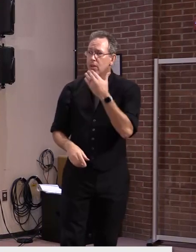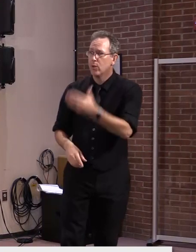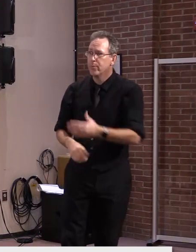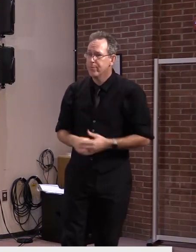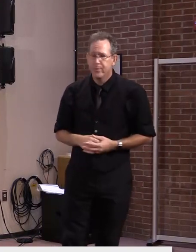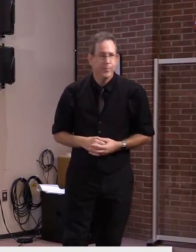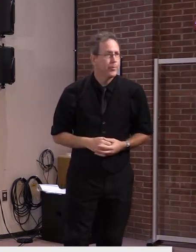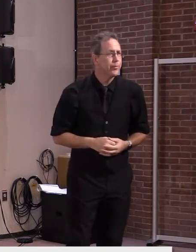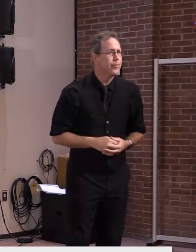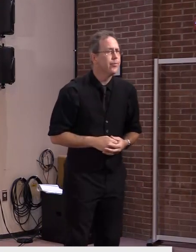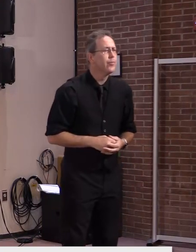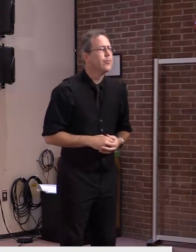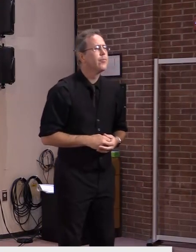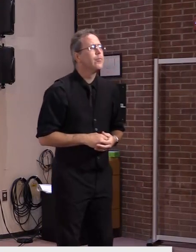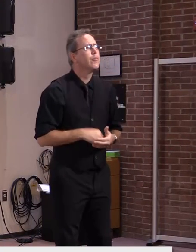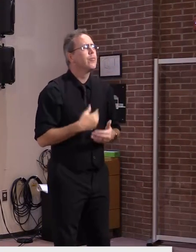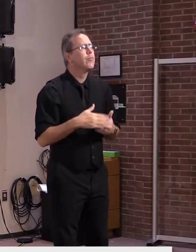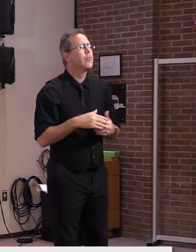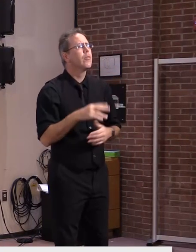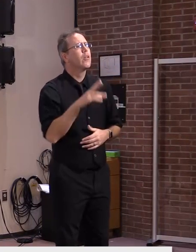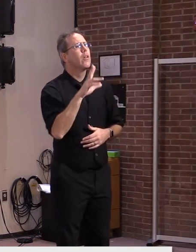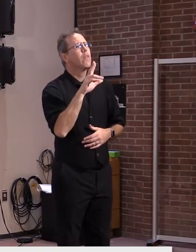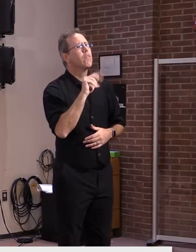Guy Page, Vermont Daily Chronicle.